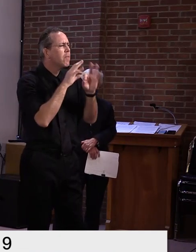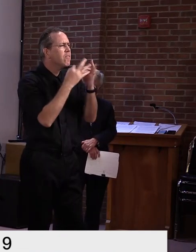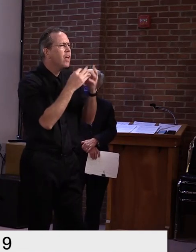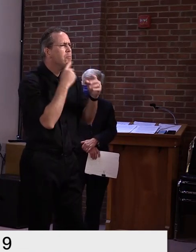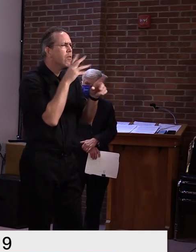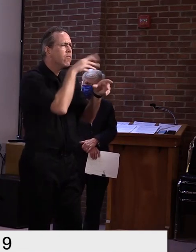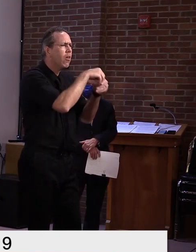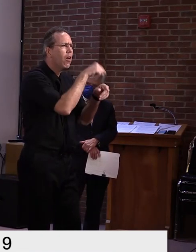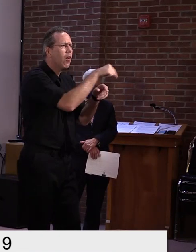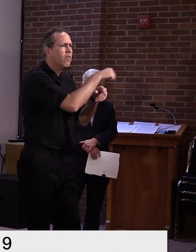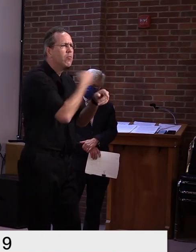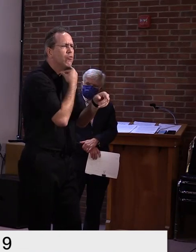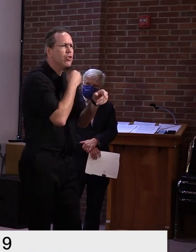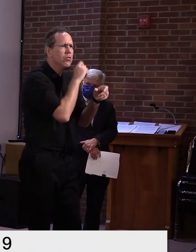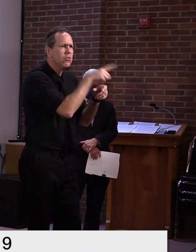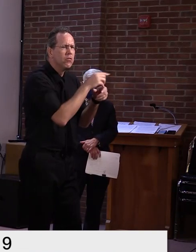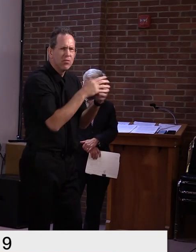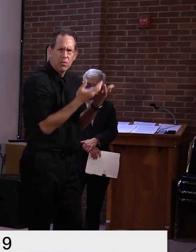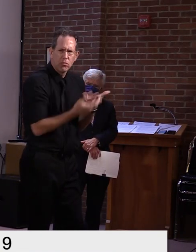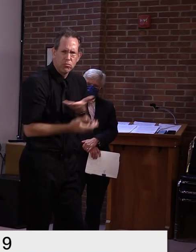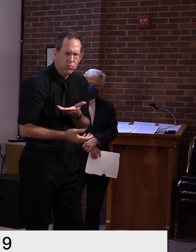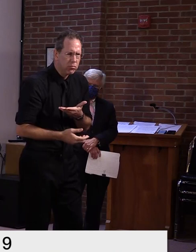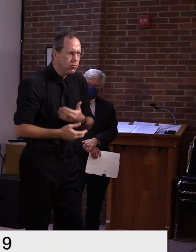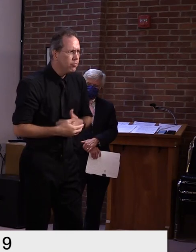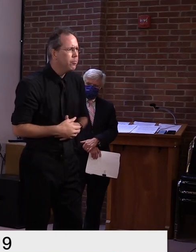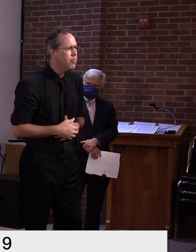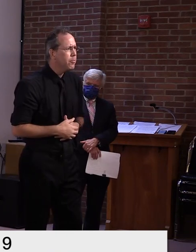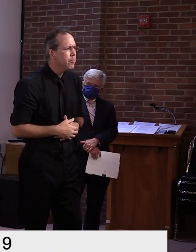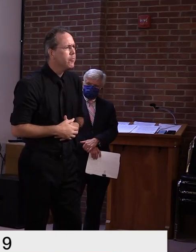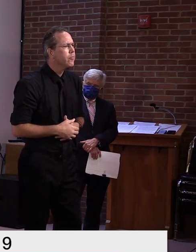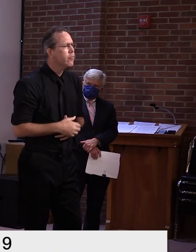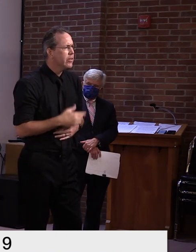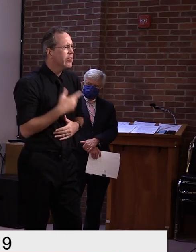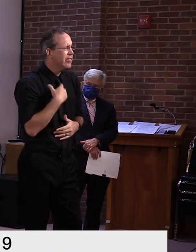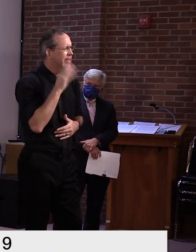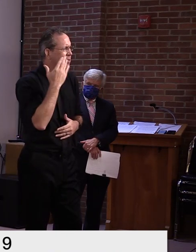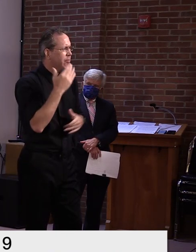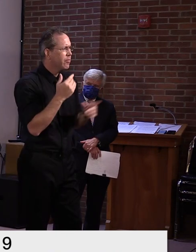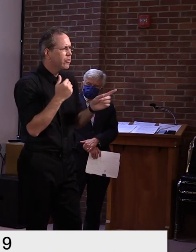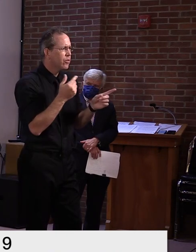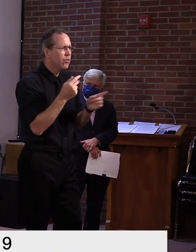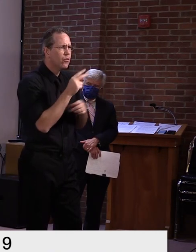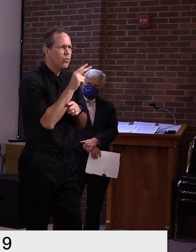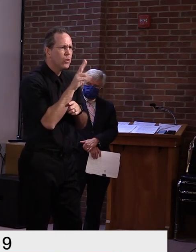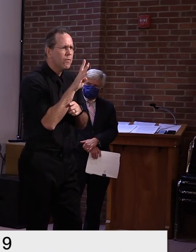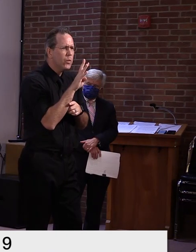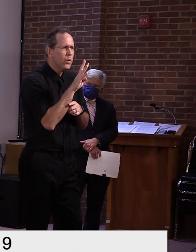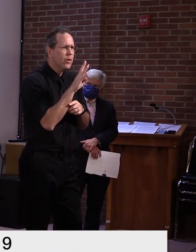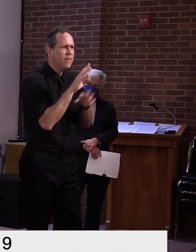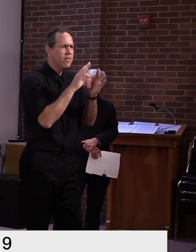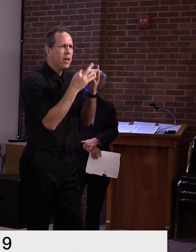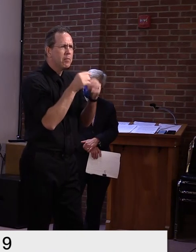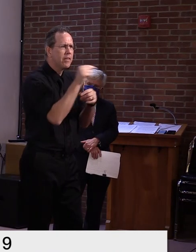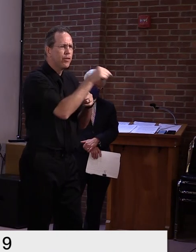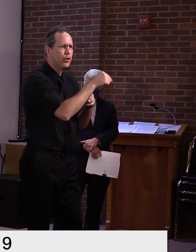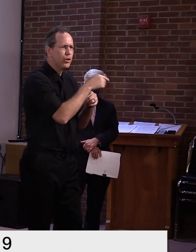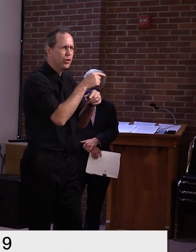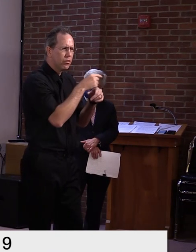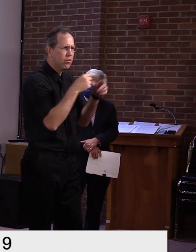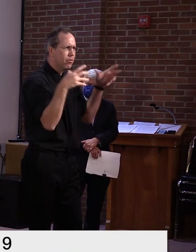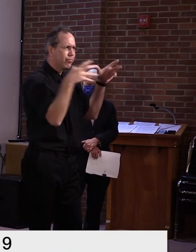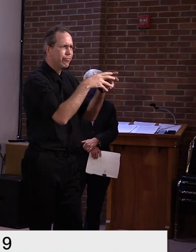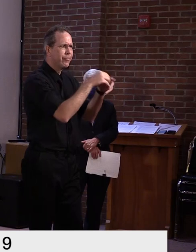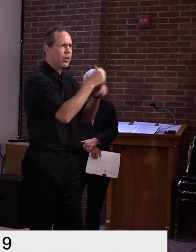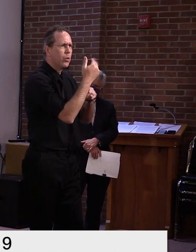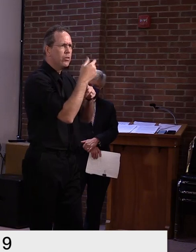dozen, which for Richford is quite a large influx. And when you have large families